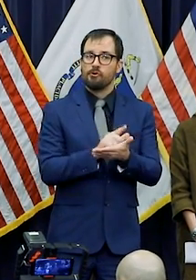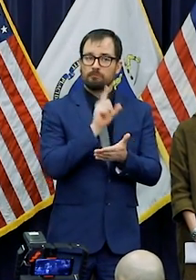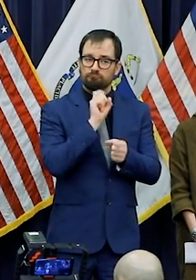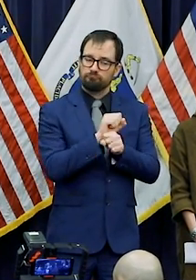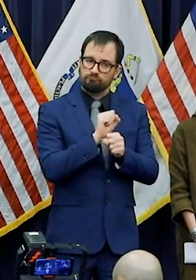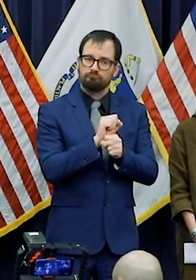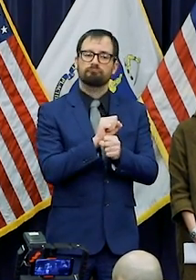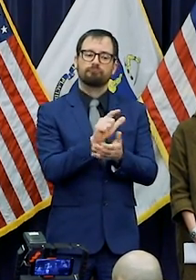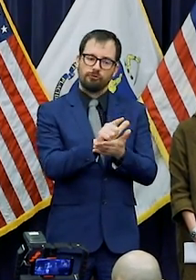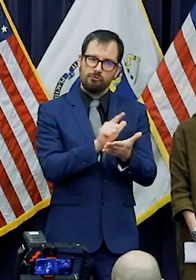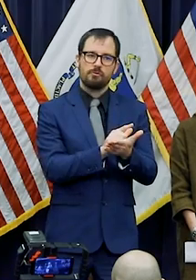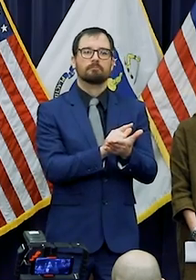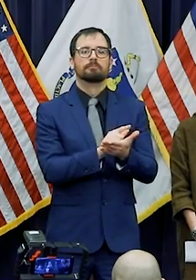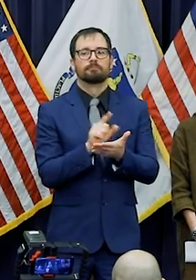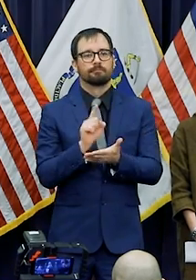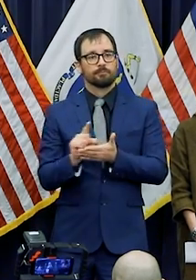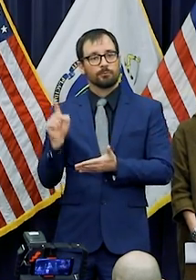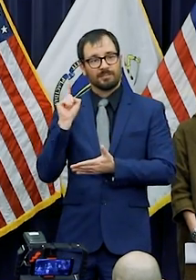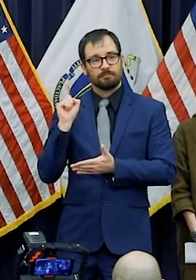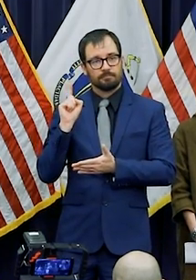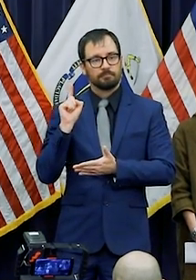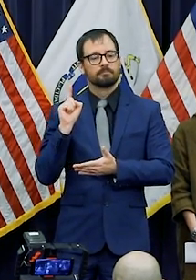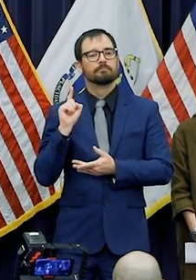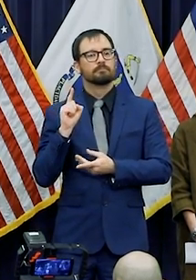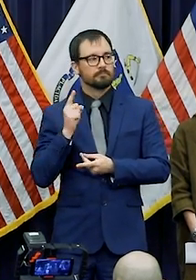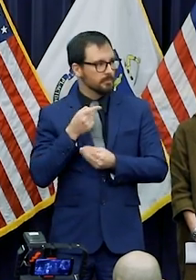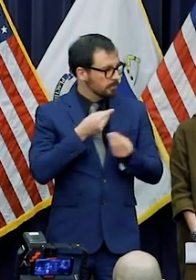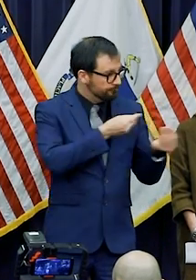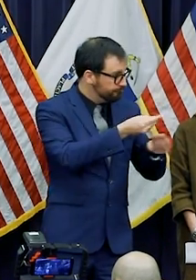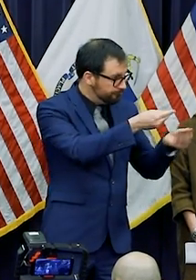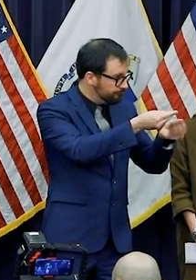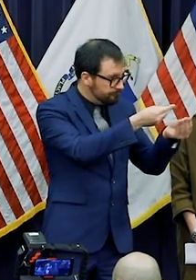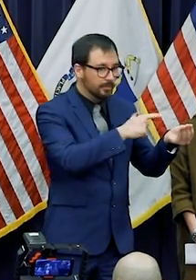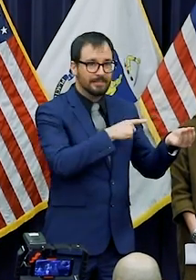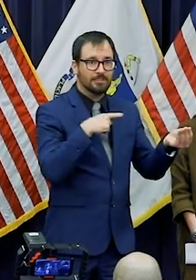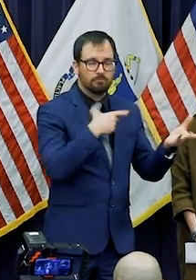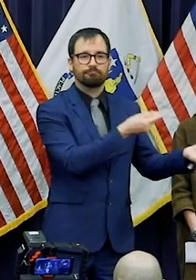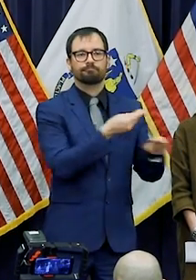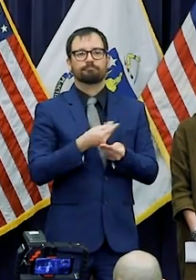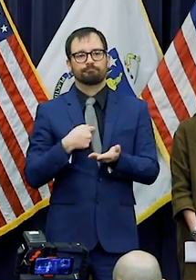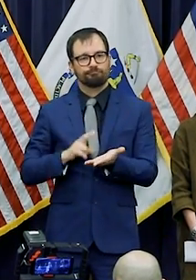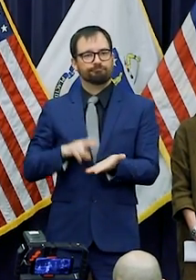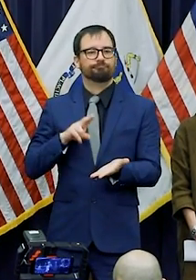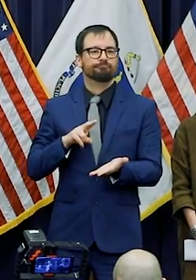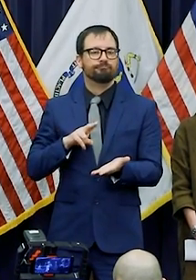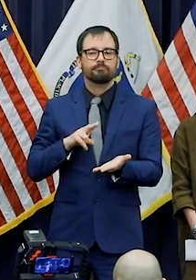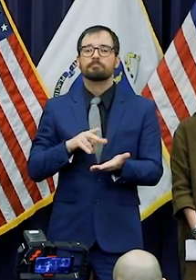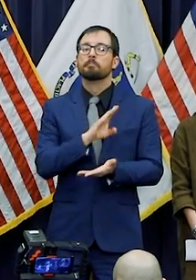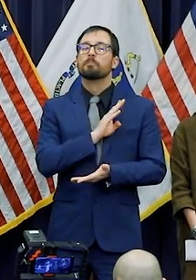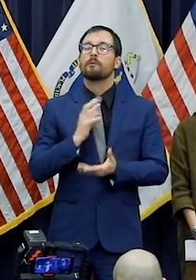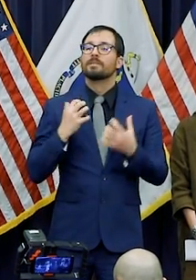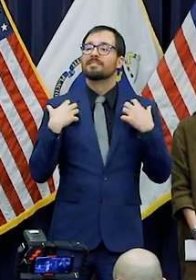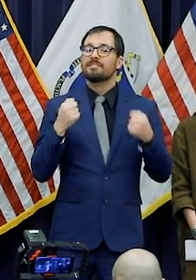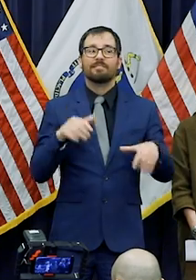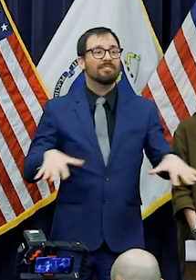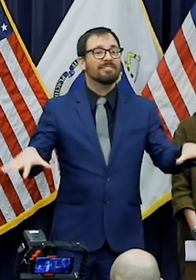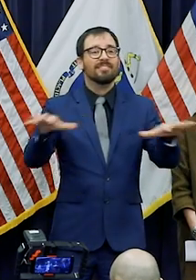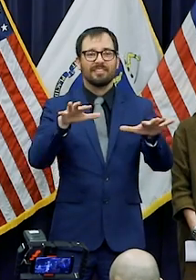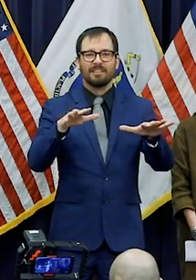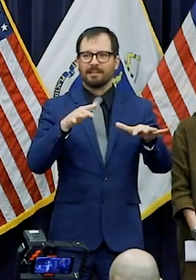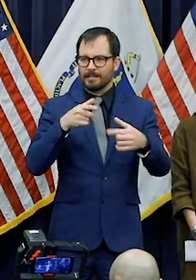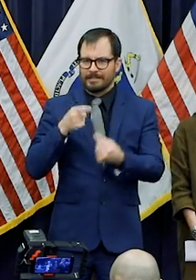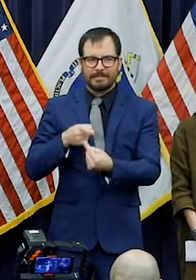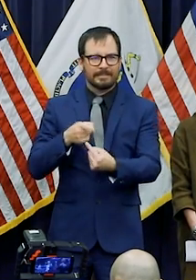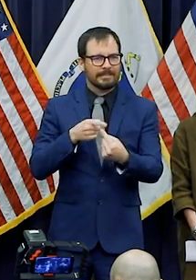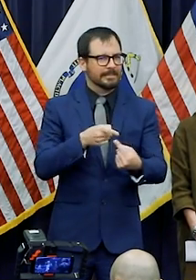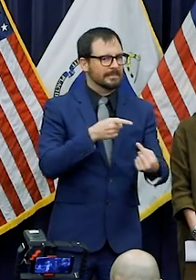health boards in addressing COVID-19. Most of this money will go directly to our cities and towns to help them respond